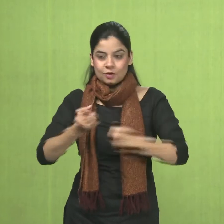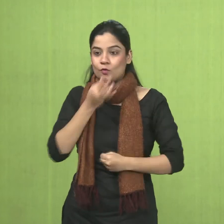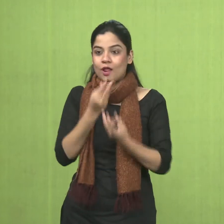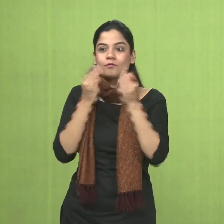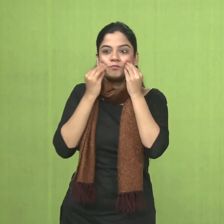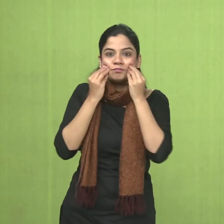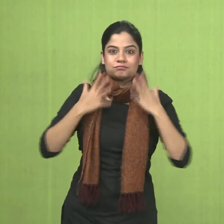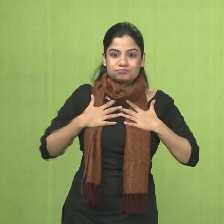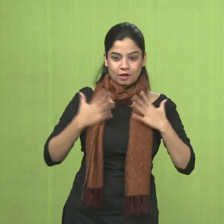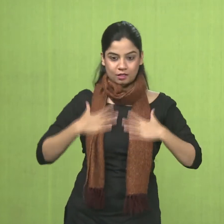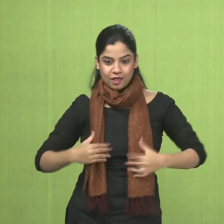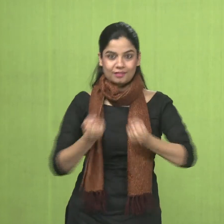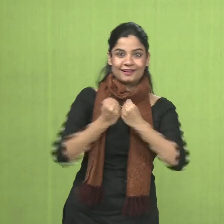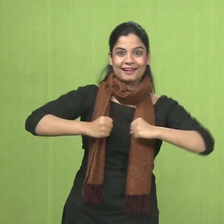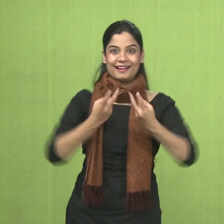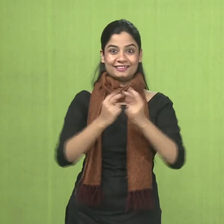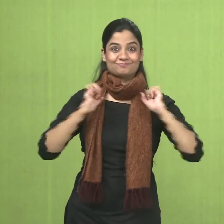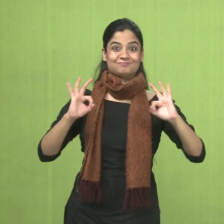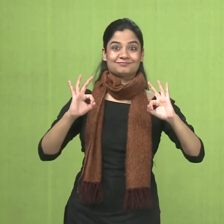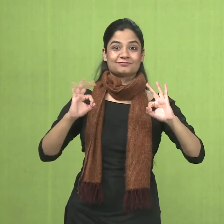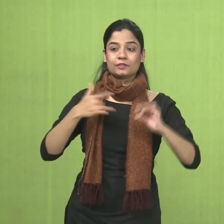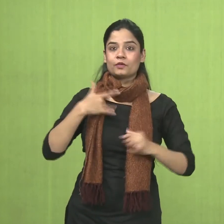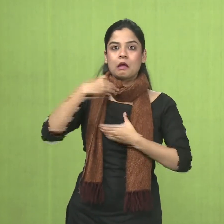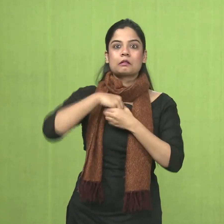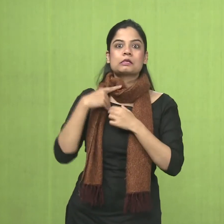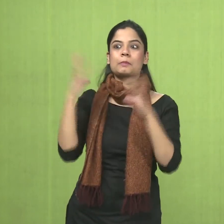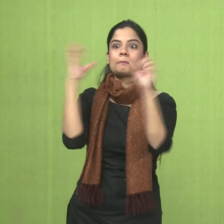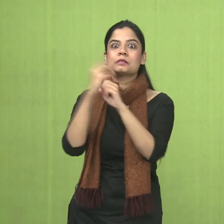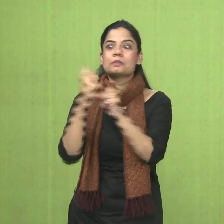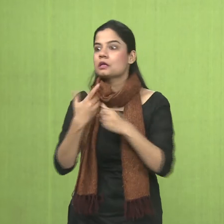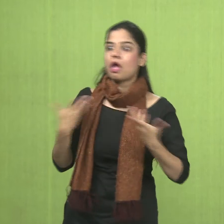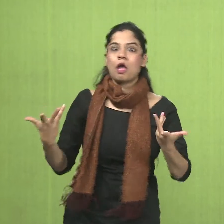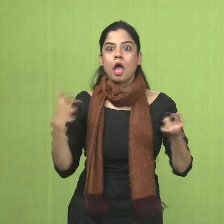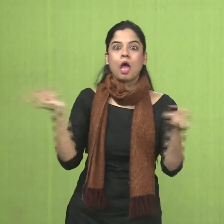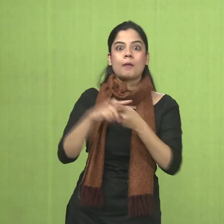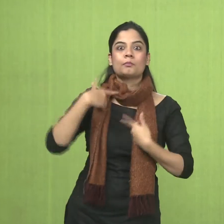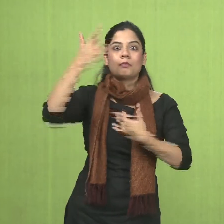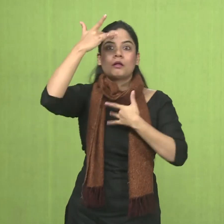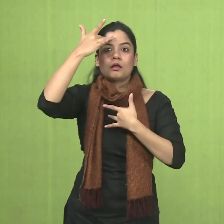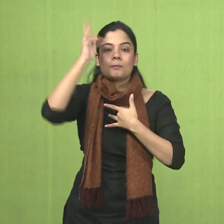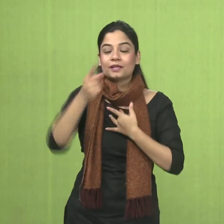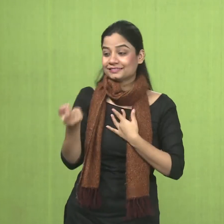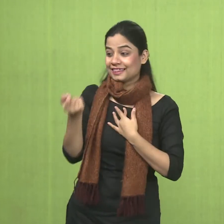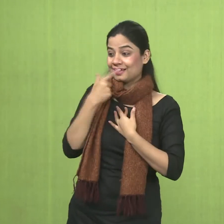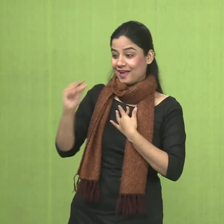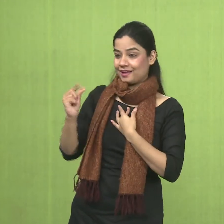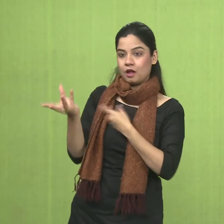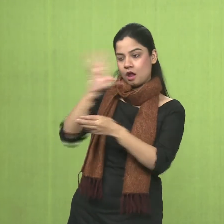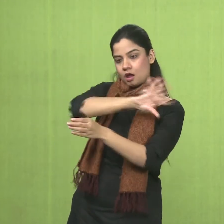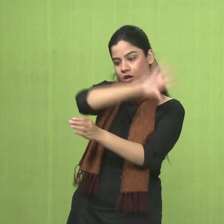A, vitamin B, calcium, etc. sometimes gets missing in the body. So these are things called deficiencies. So we have to